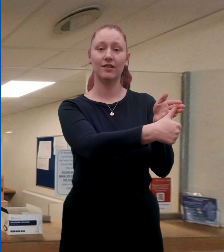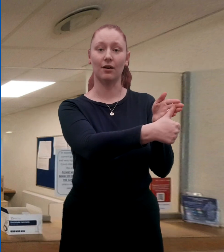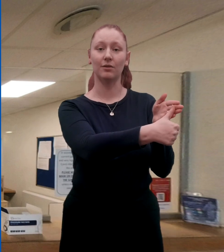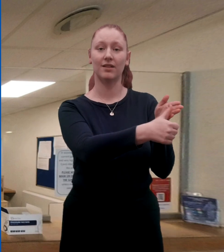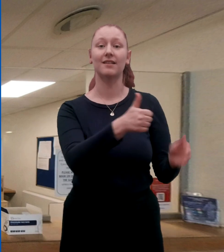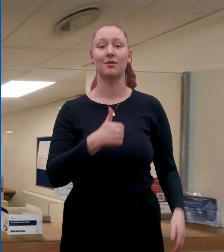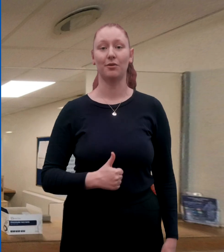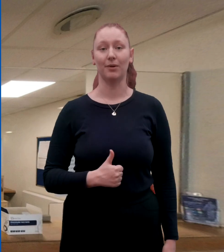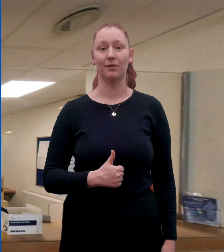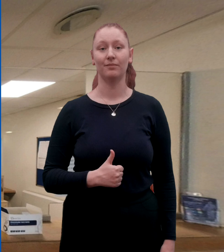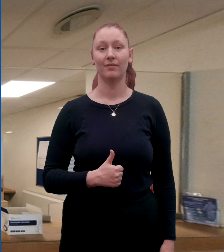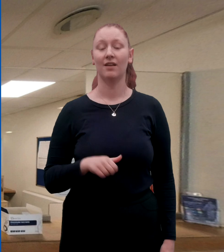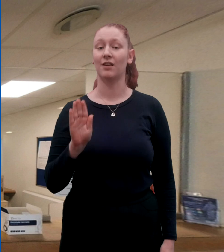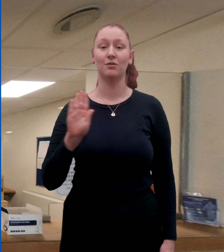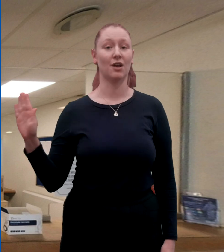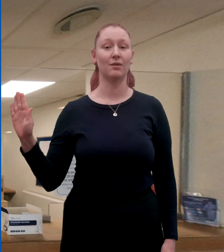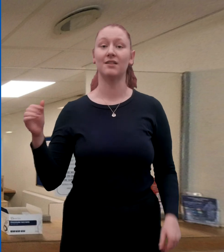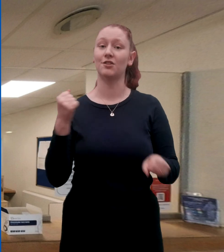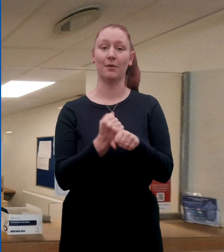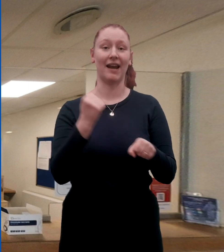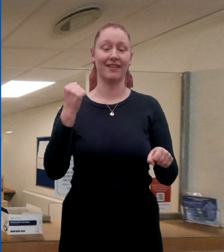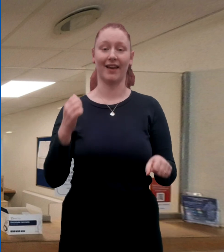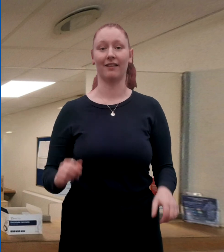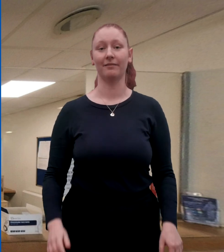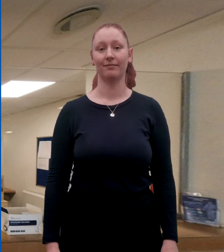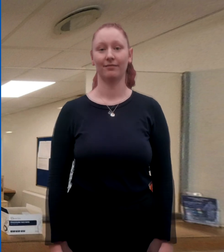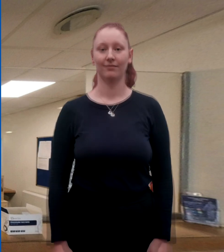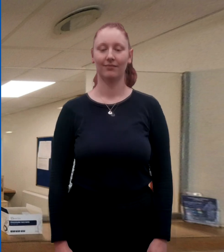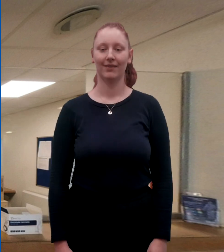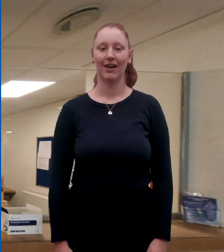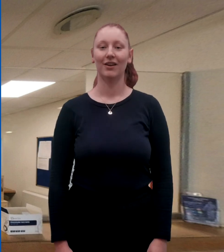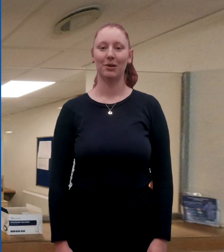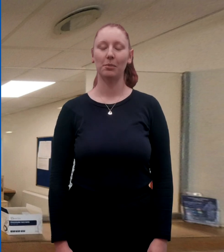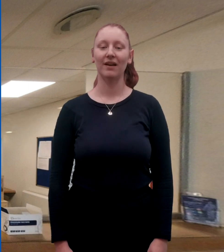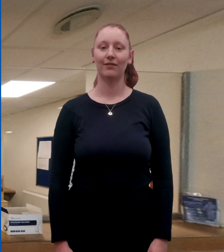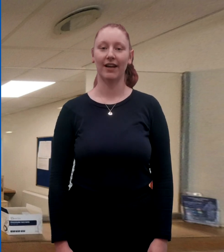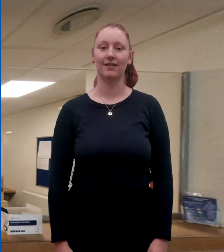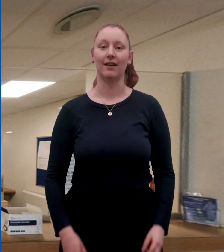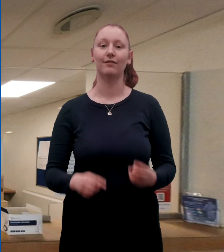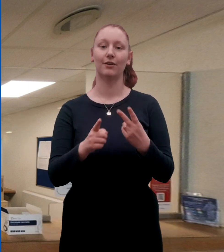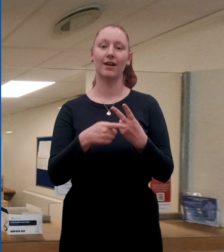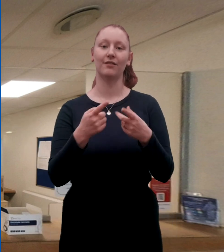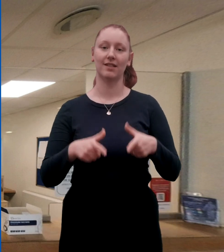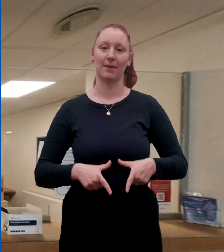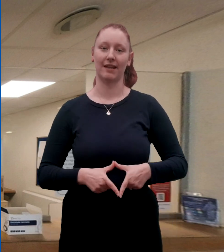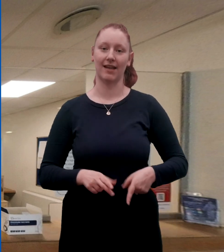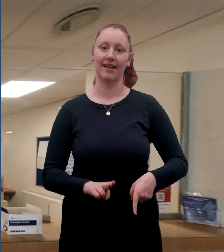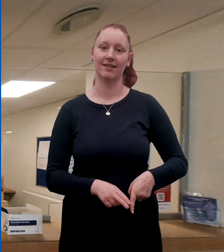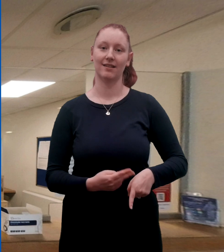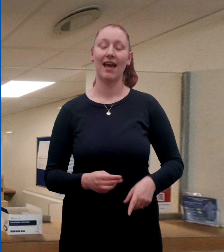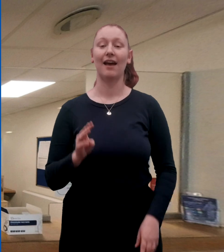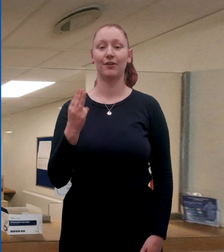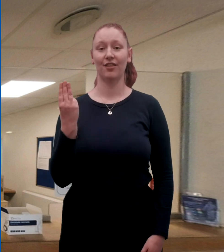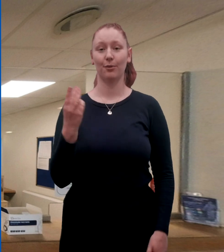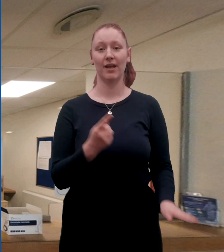the result is normal, then you don't need to do anything. You will be invited for another smear